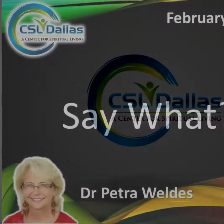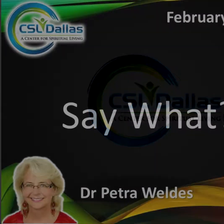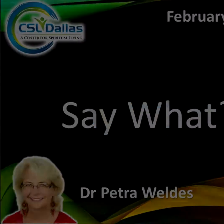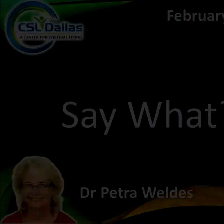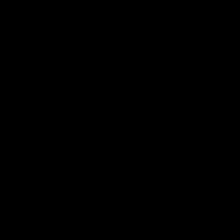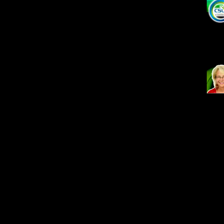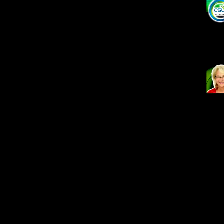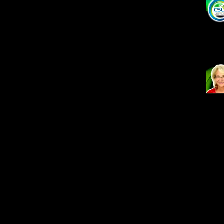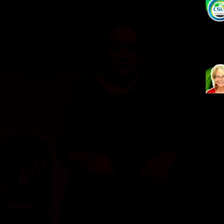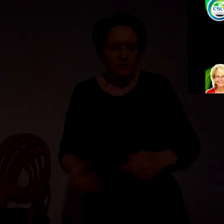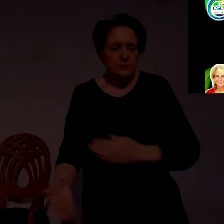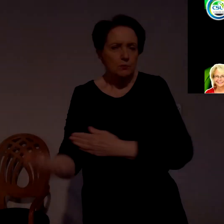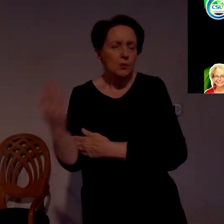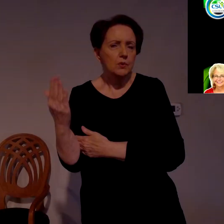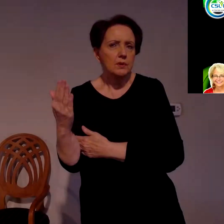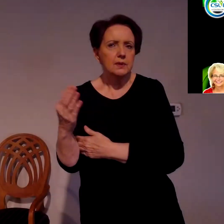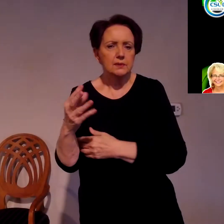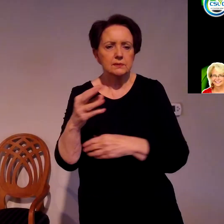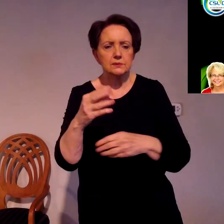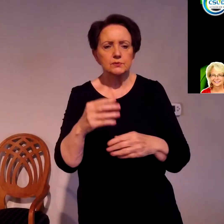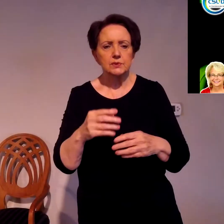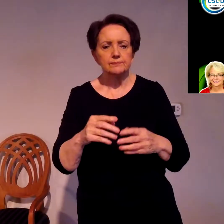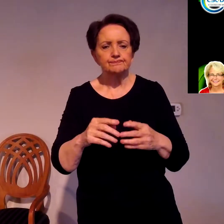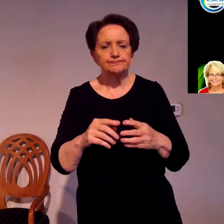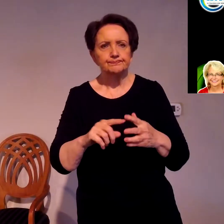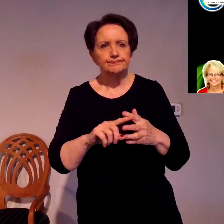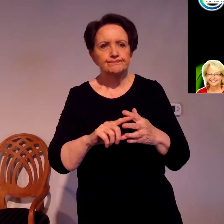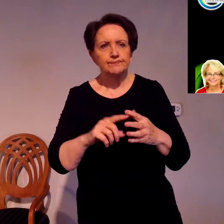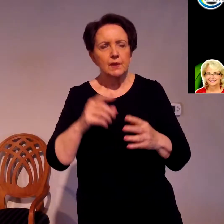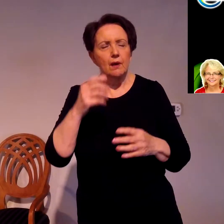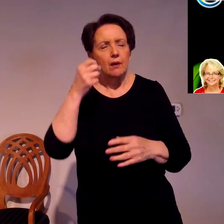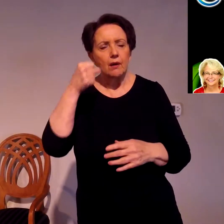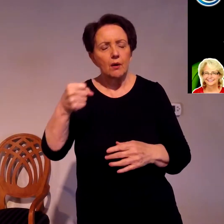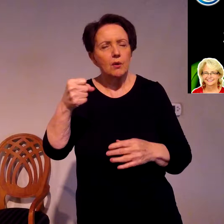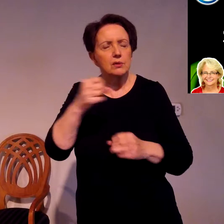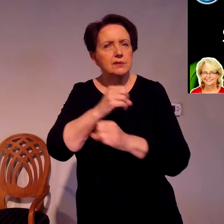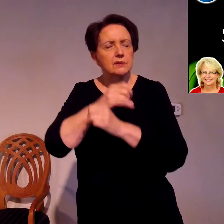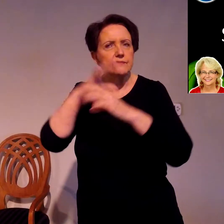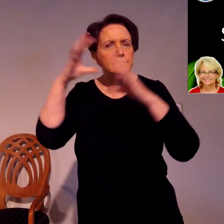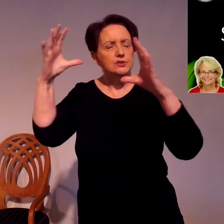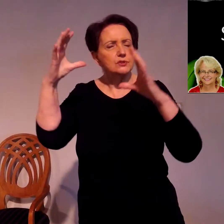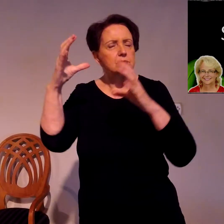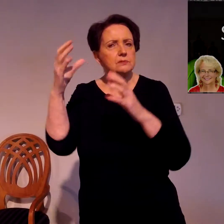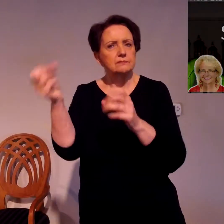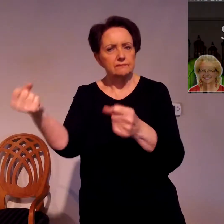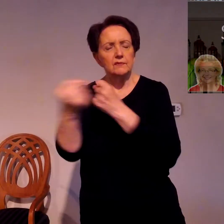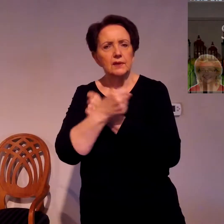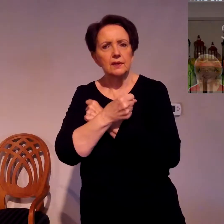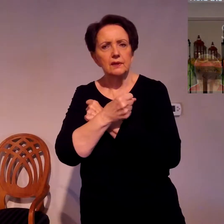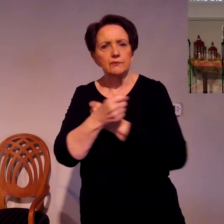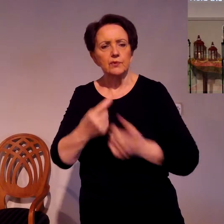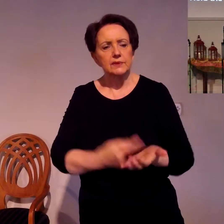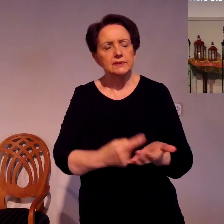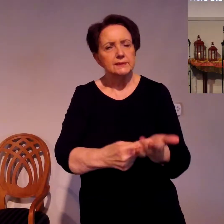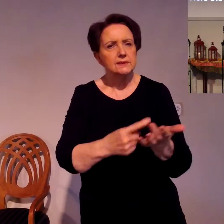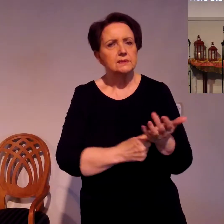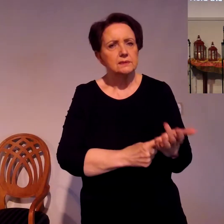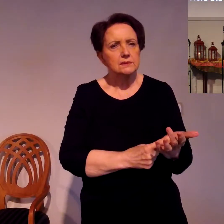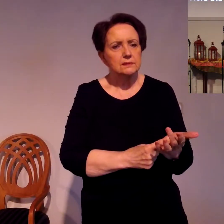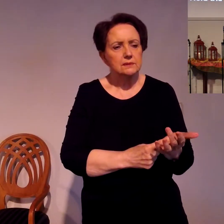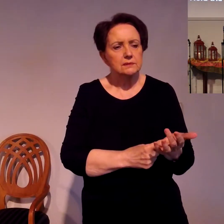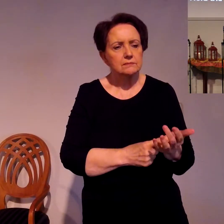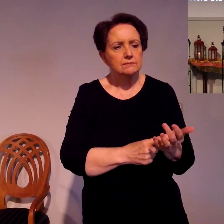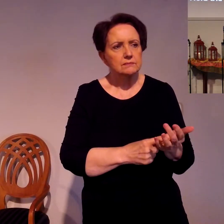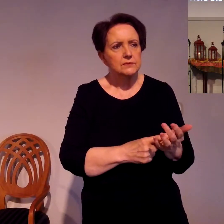This morning, as we move into holding the vision of love, we're going to talk about the way in which we